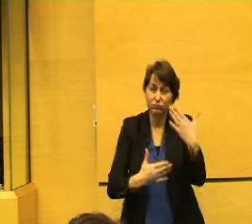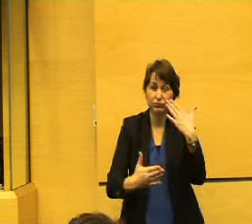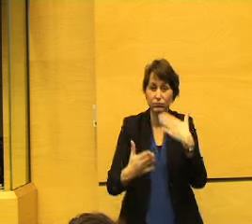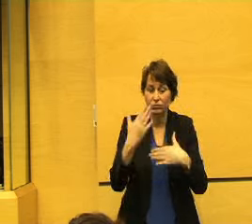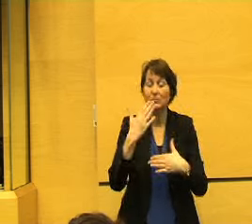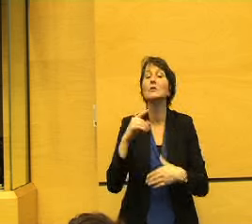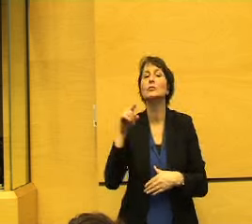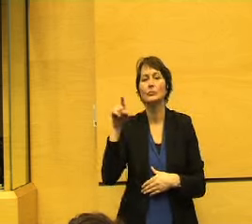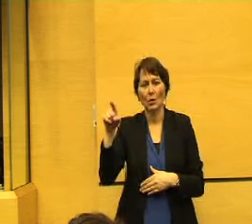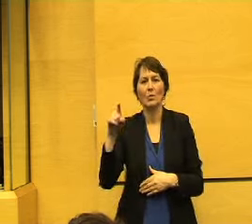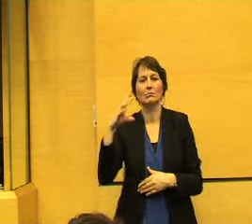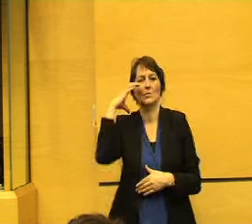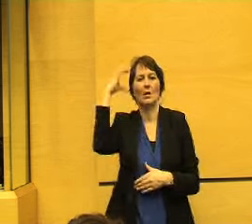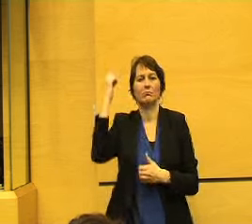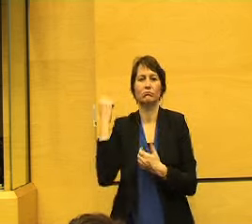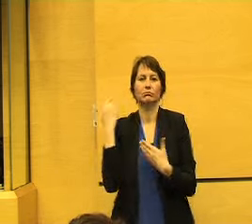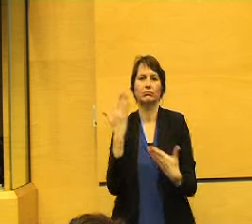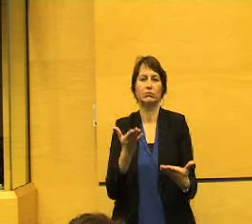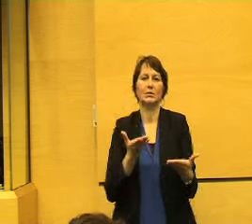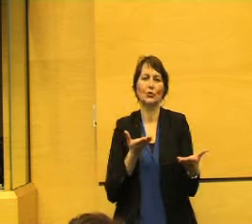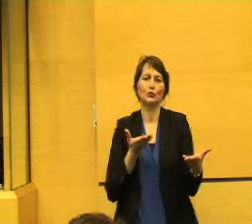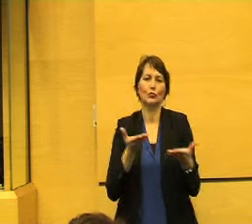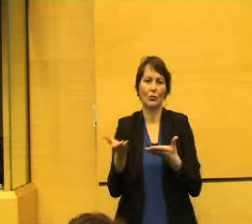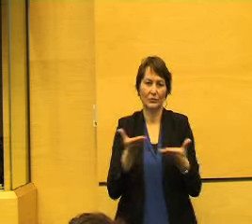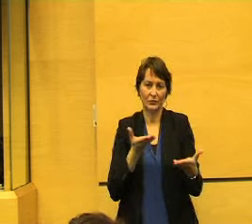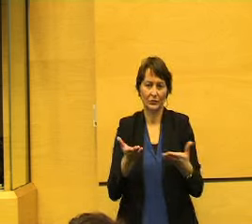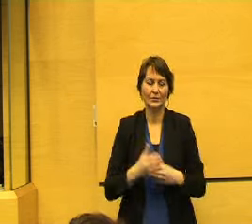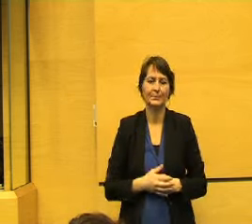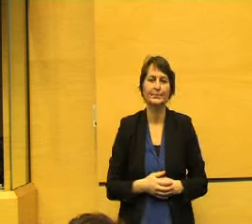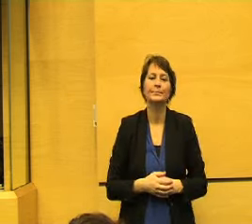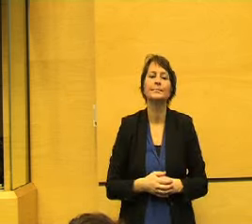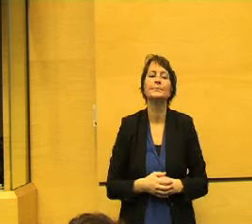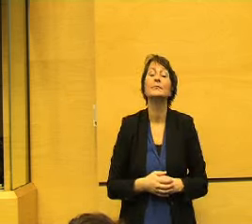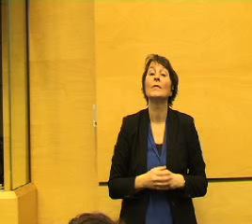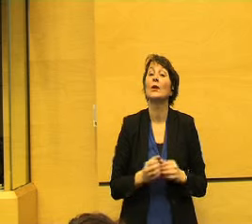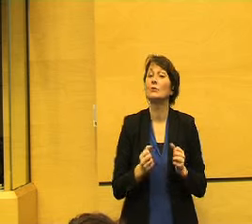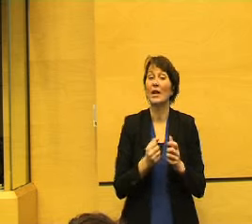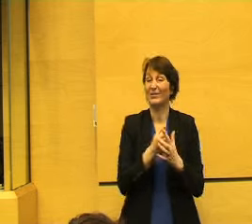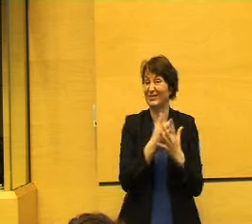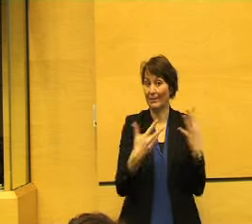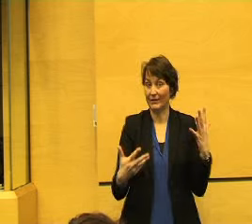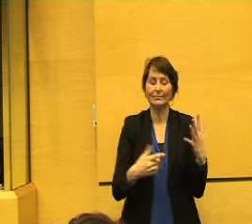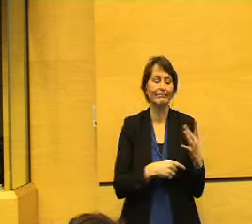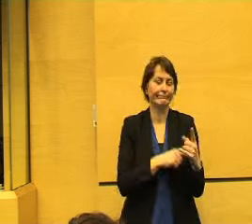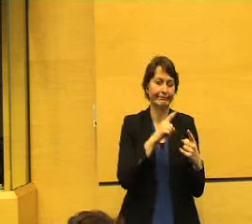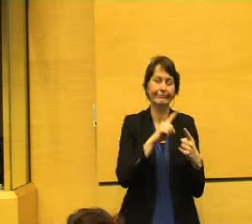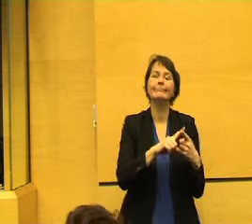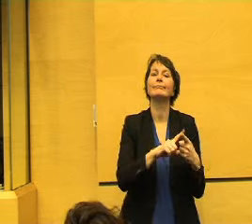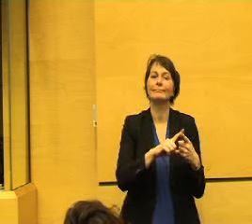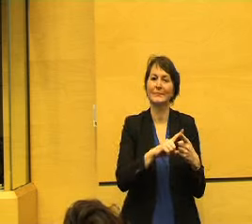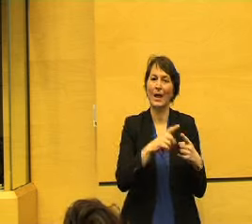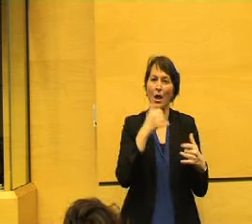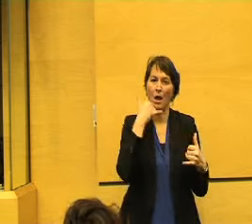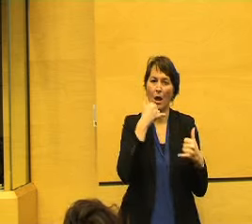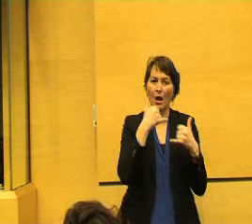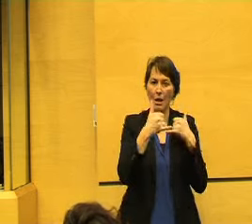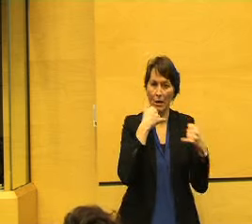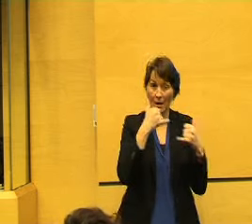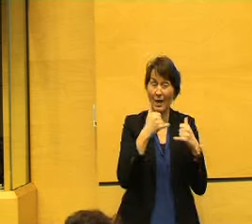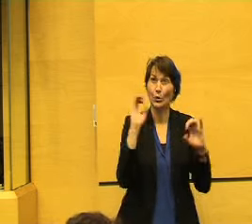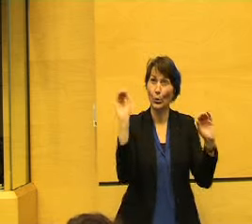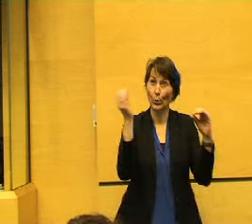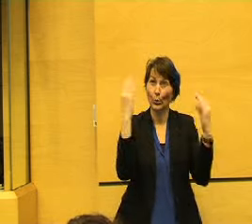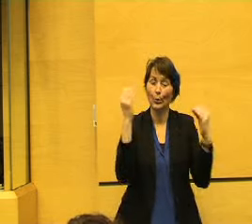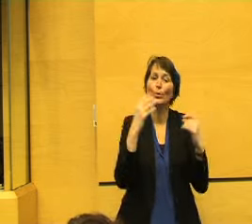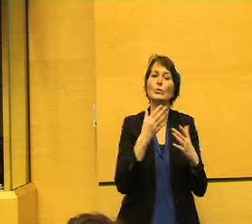reachable services to help this group, which include the hotline services, because the Ministry of Social